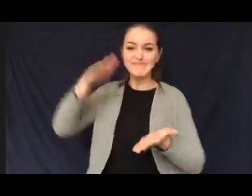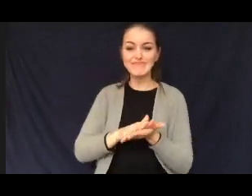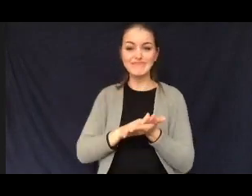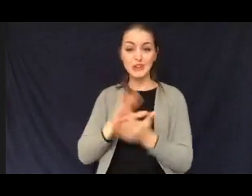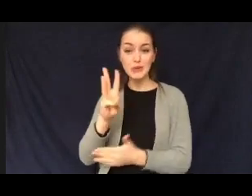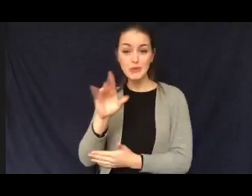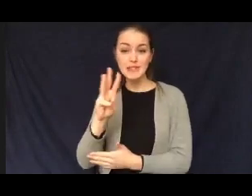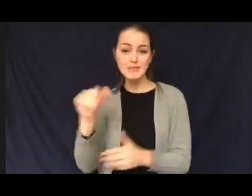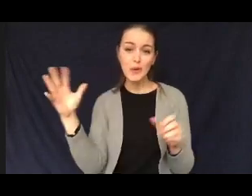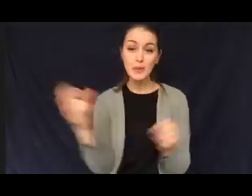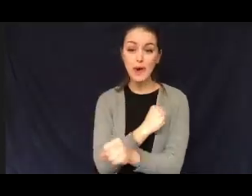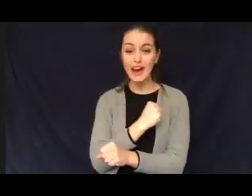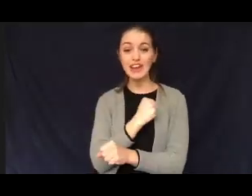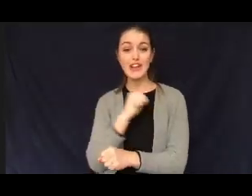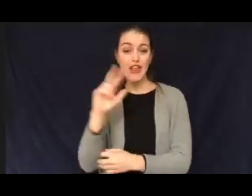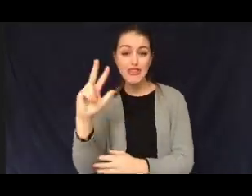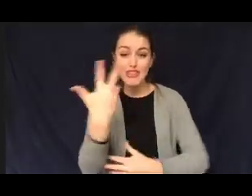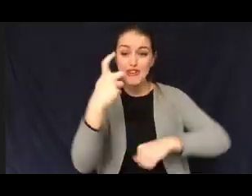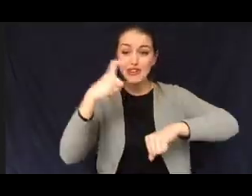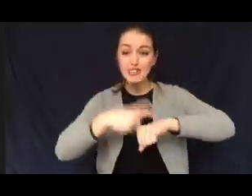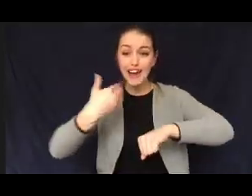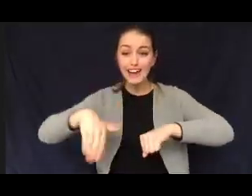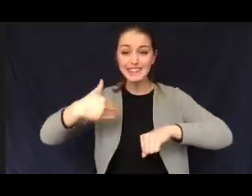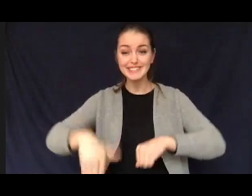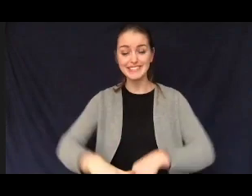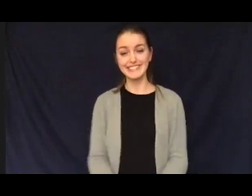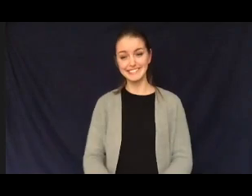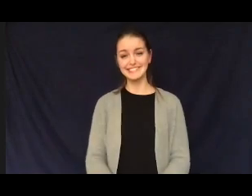for an astonishing third time.